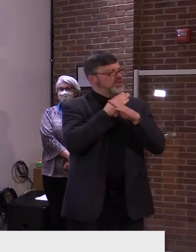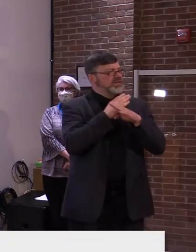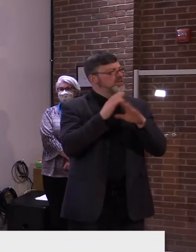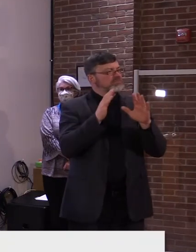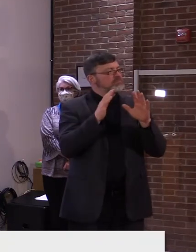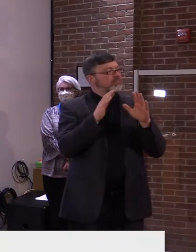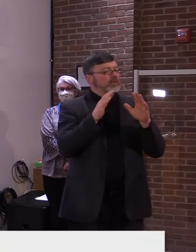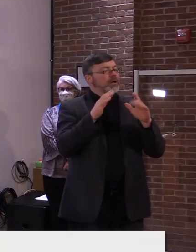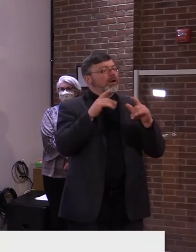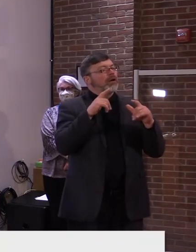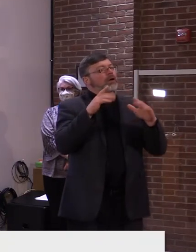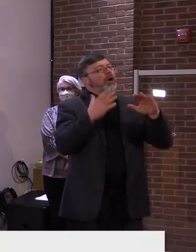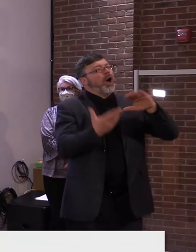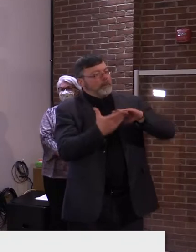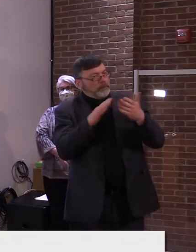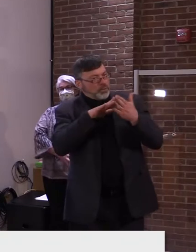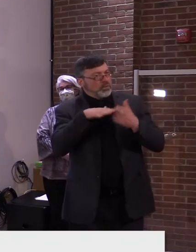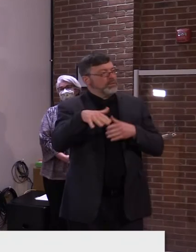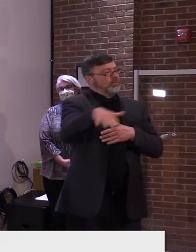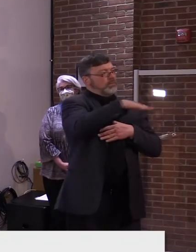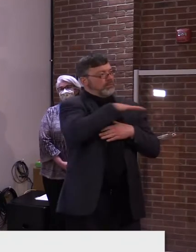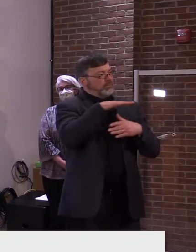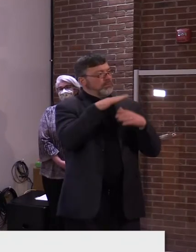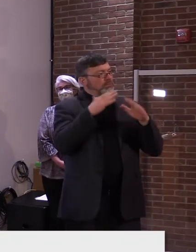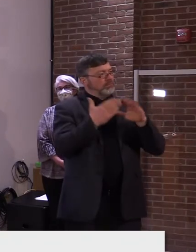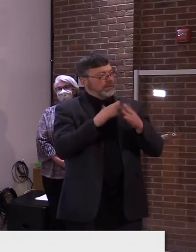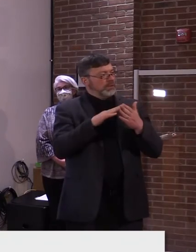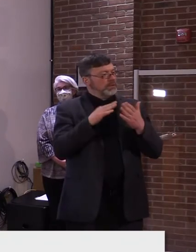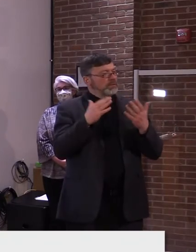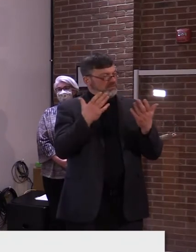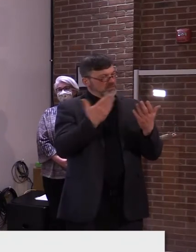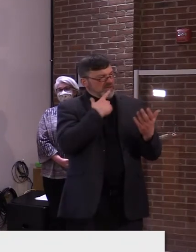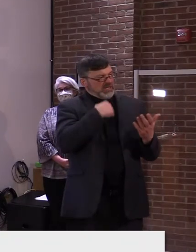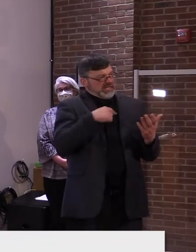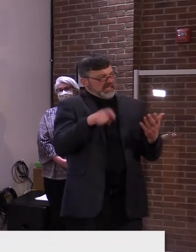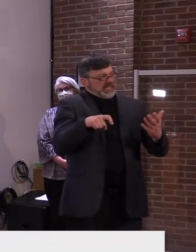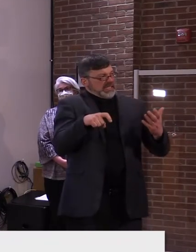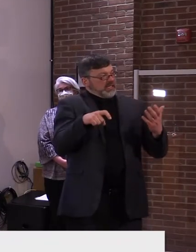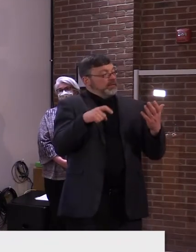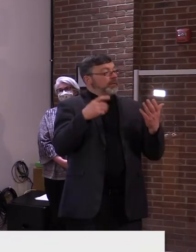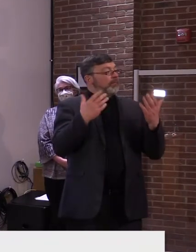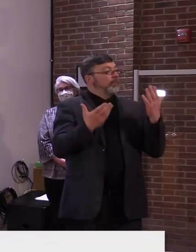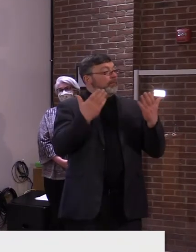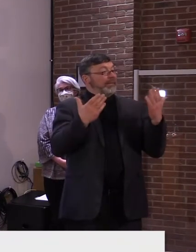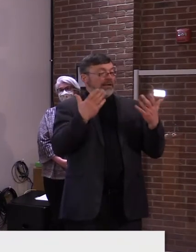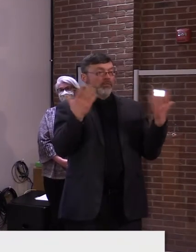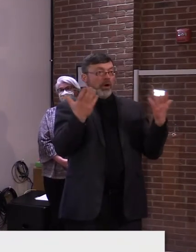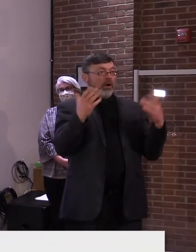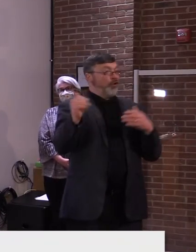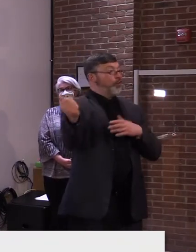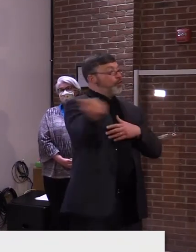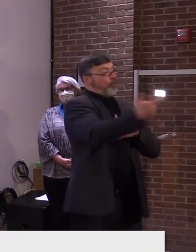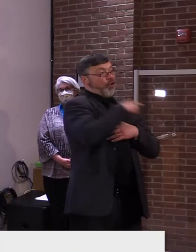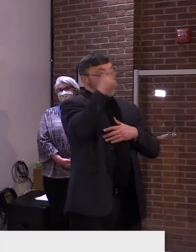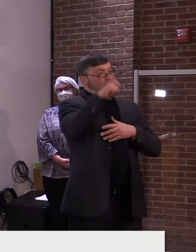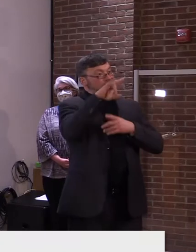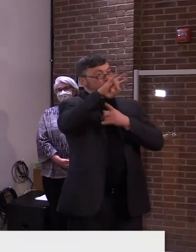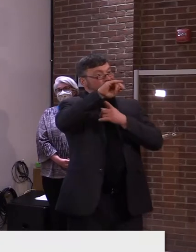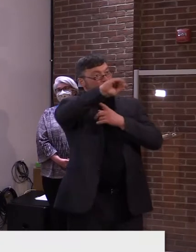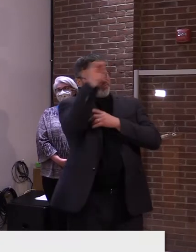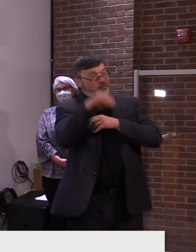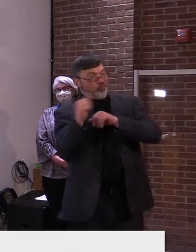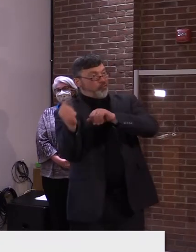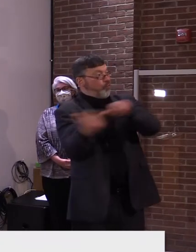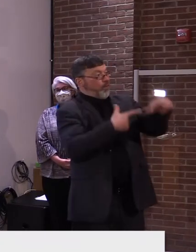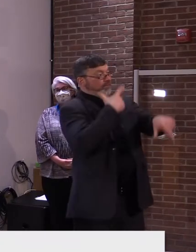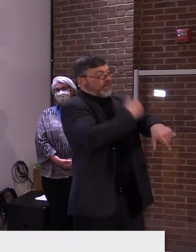estimates are in the 60% range, highball in the 85% range. So the truth is probably somewhere in between,